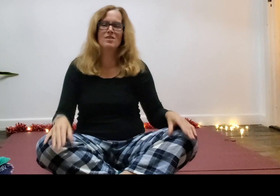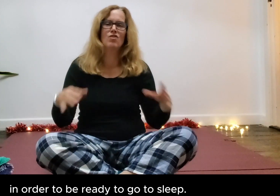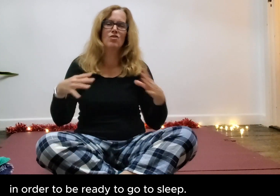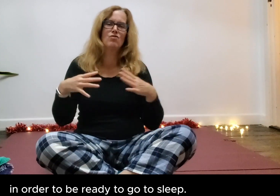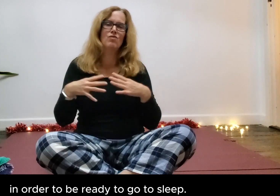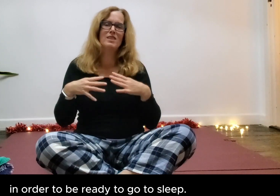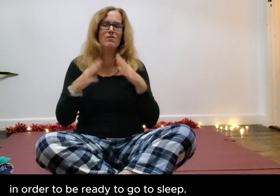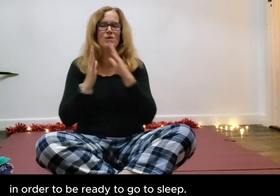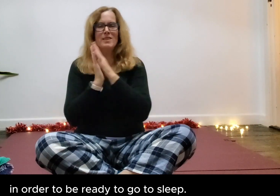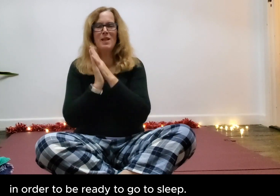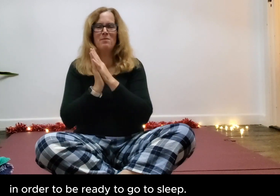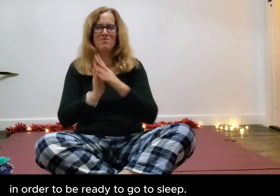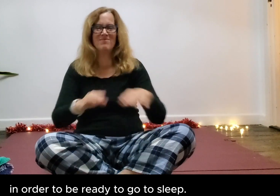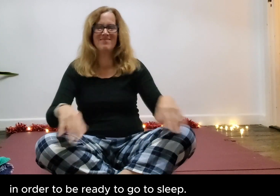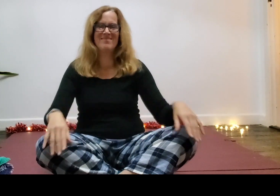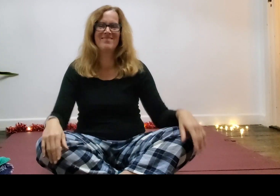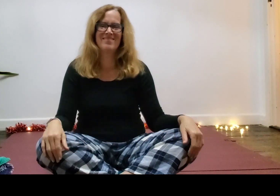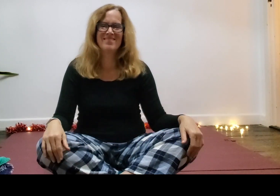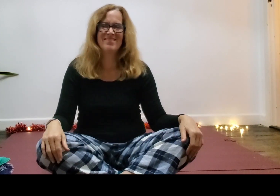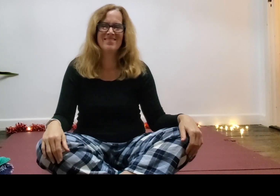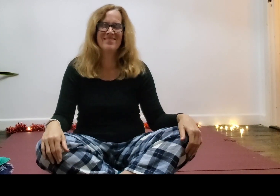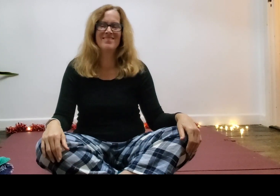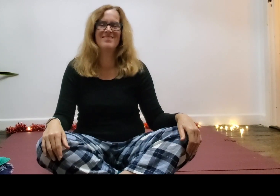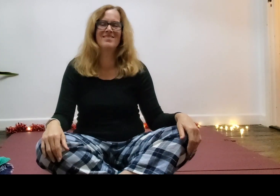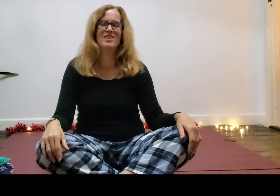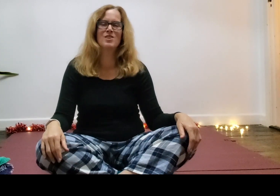in order to be ready to go to sleep.